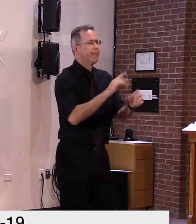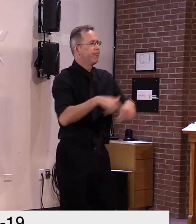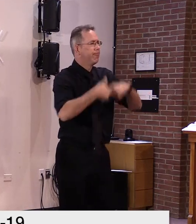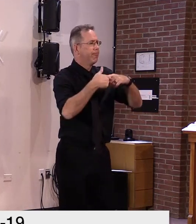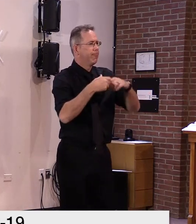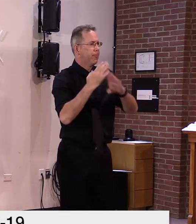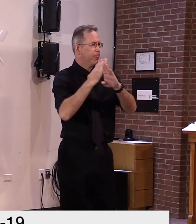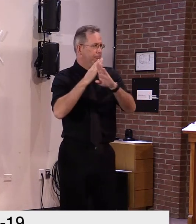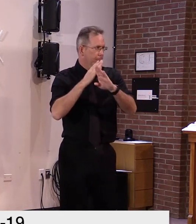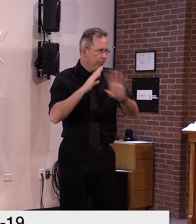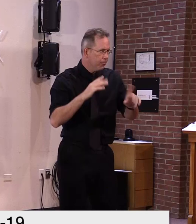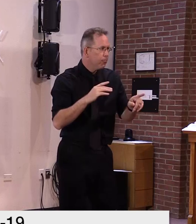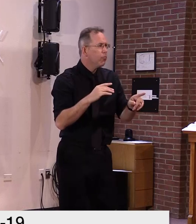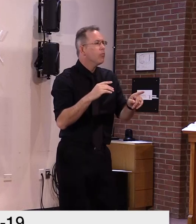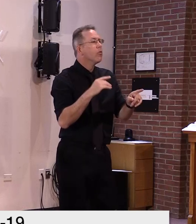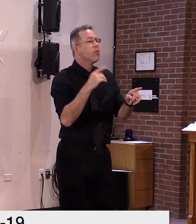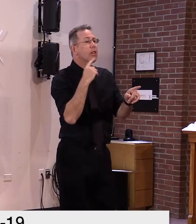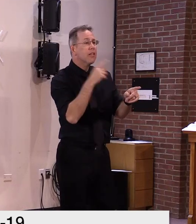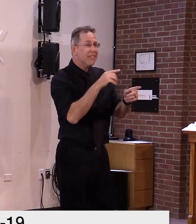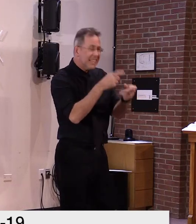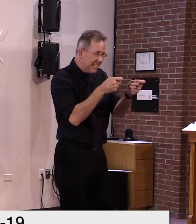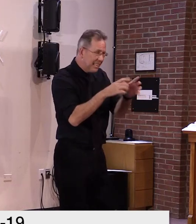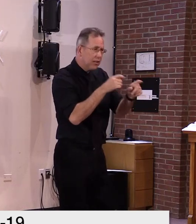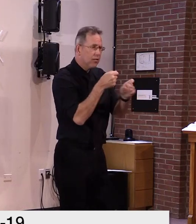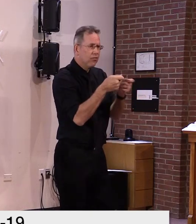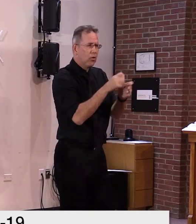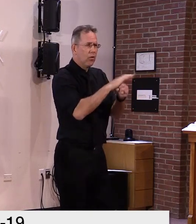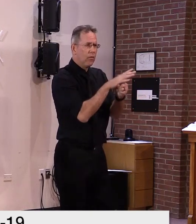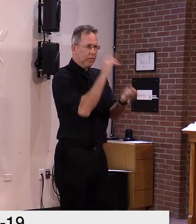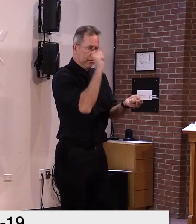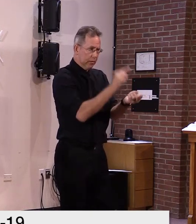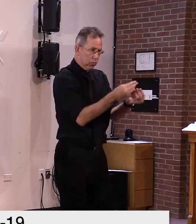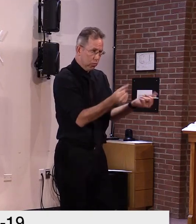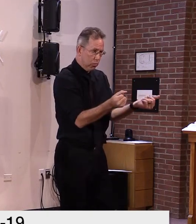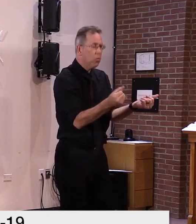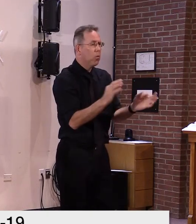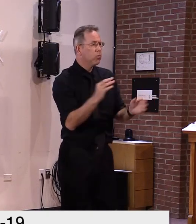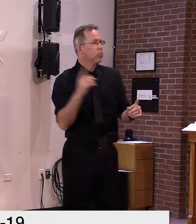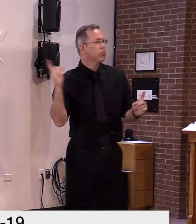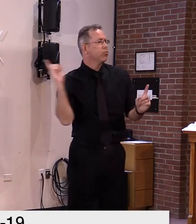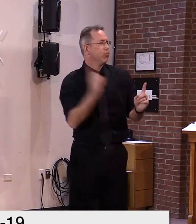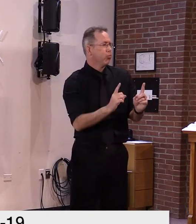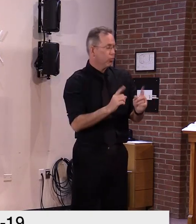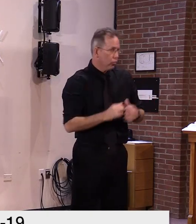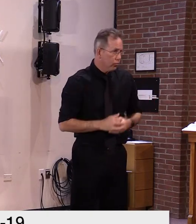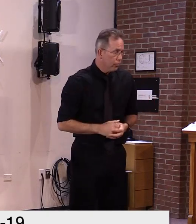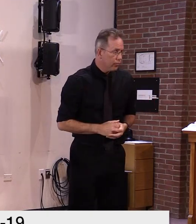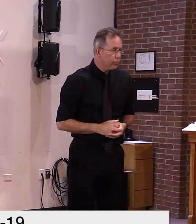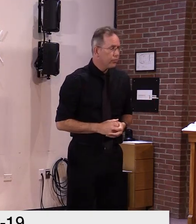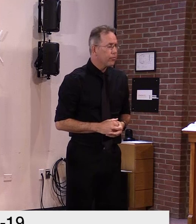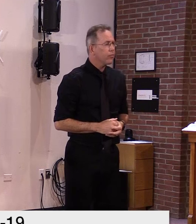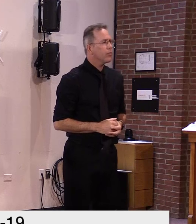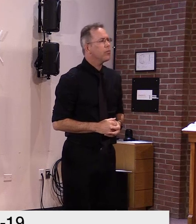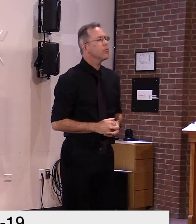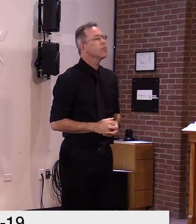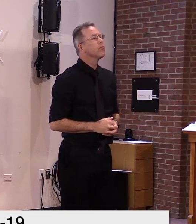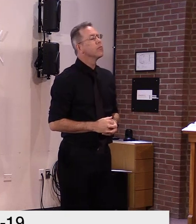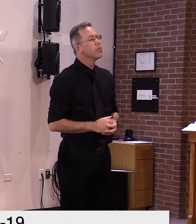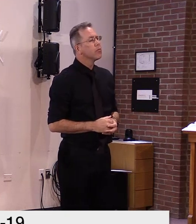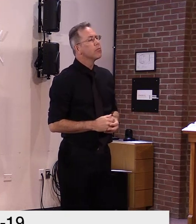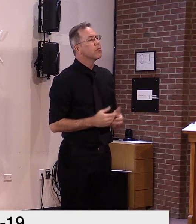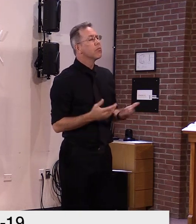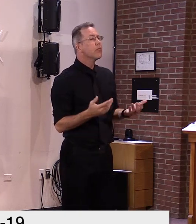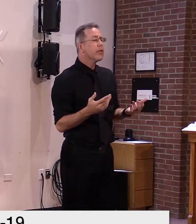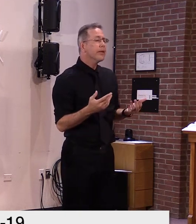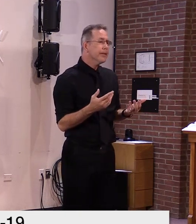care. It is important to remember that increasing visitors to a facility will increase the risk of